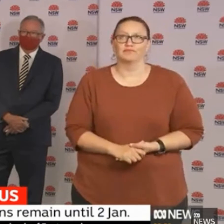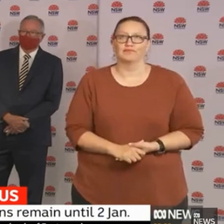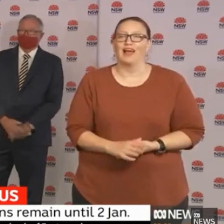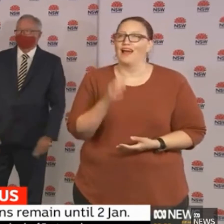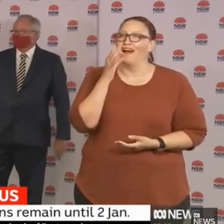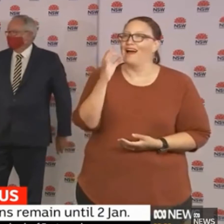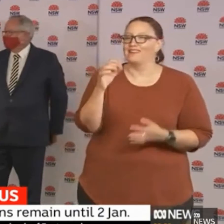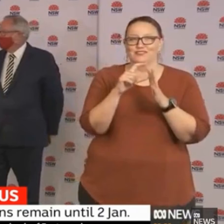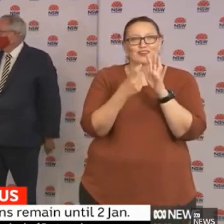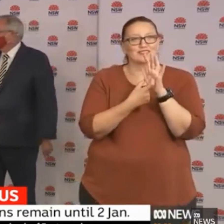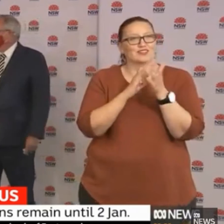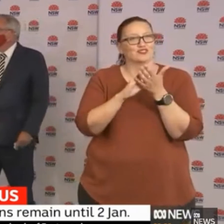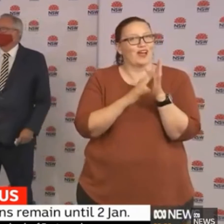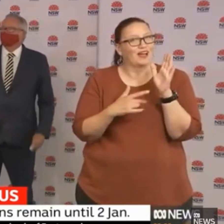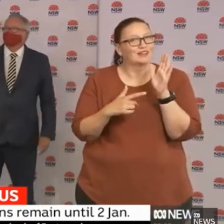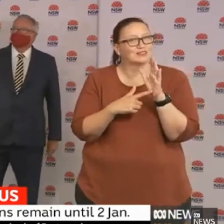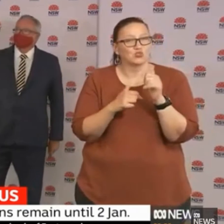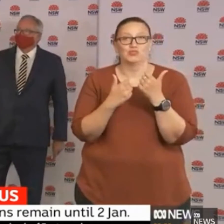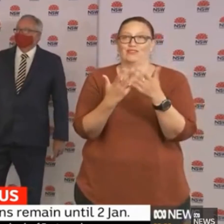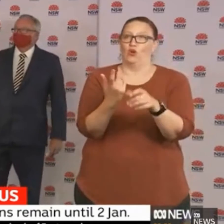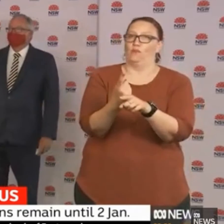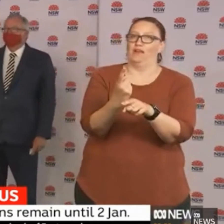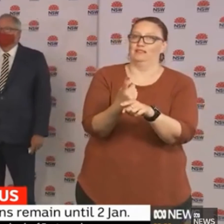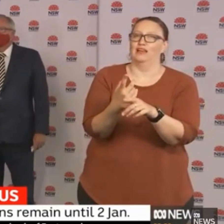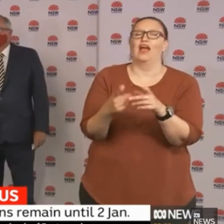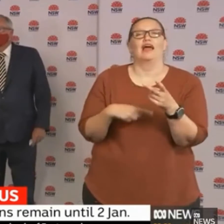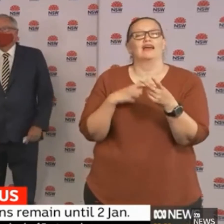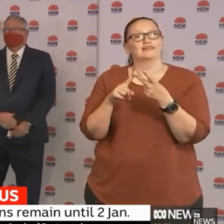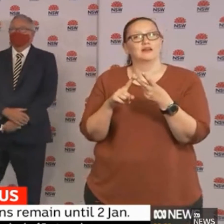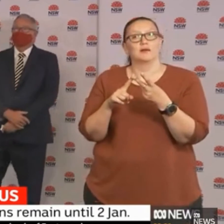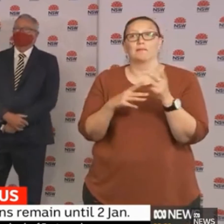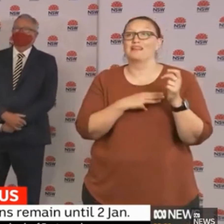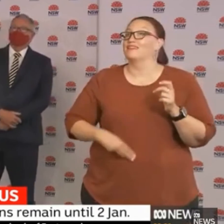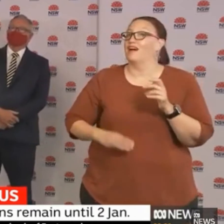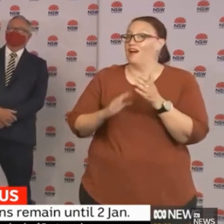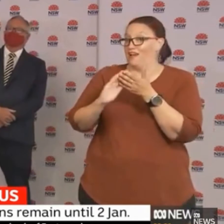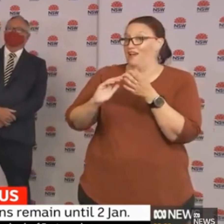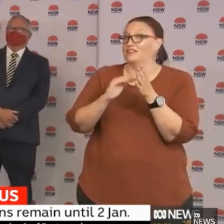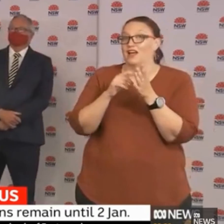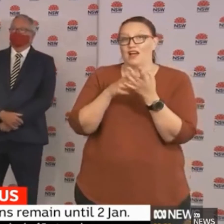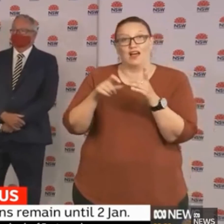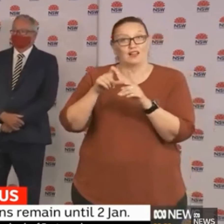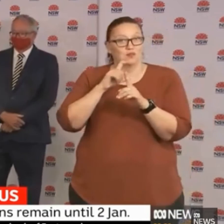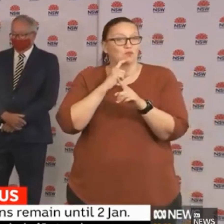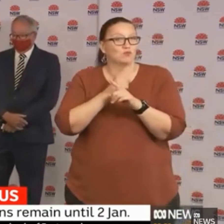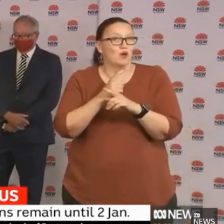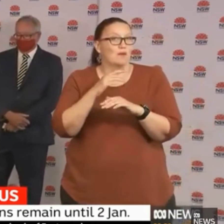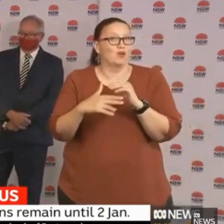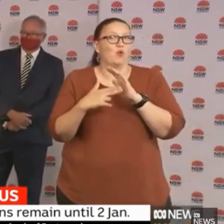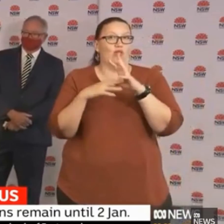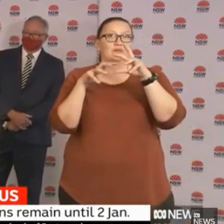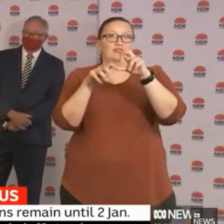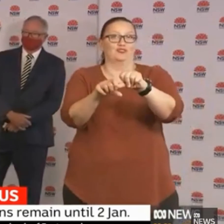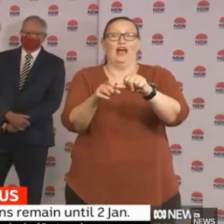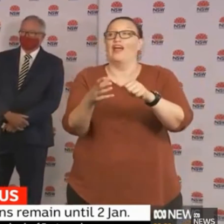Minister, he's almost a doctor. Minister Hazzard will comment on the northern beaches in particular, and then we'll take your questions. Thank you.